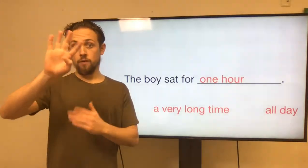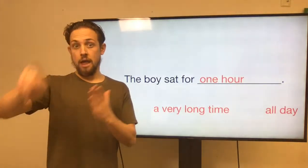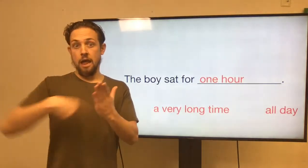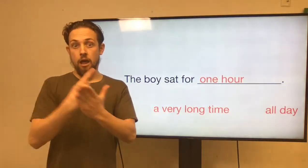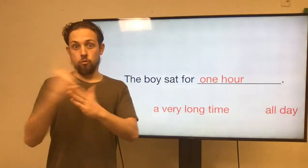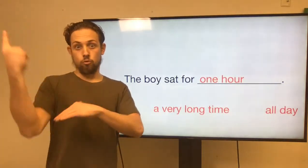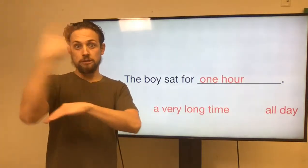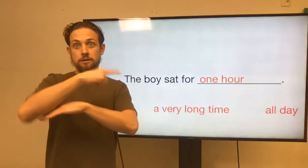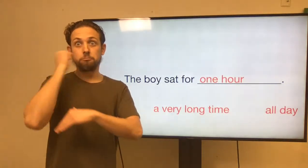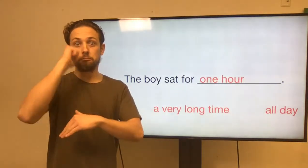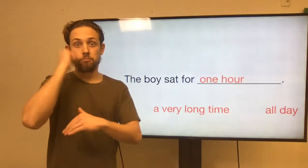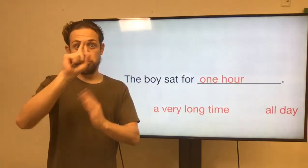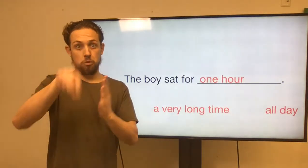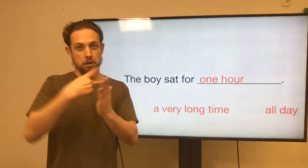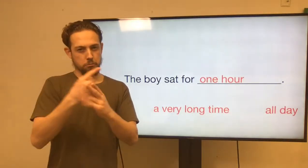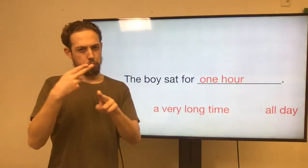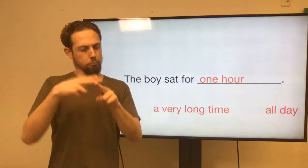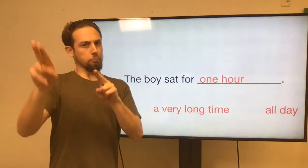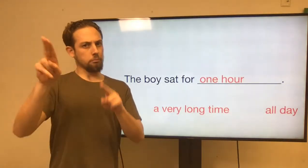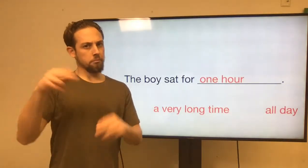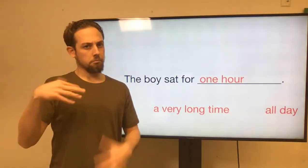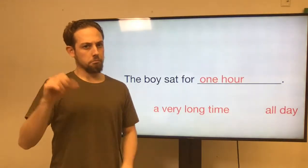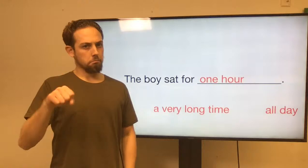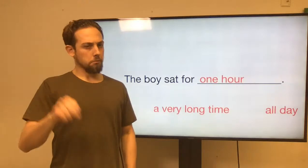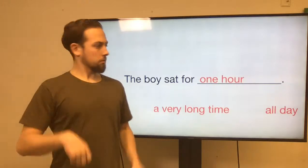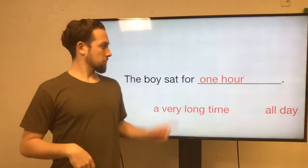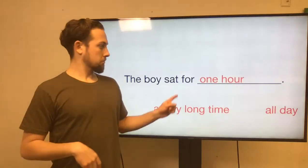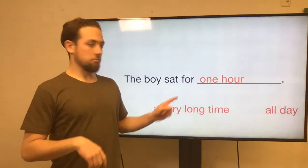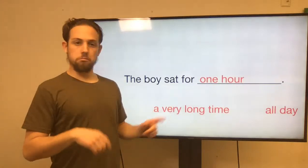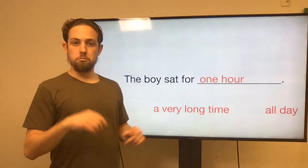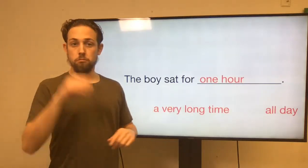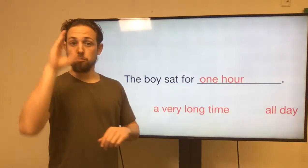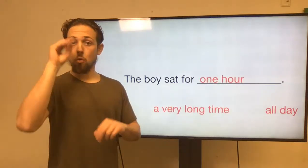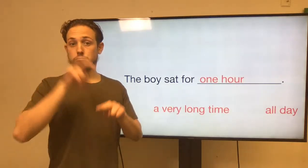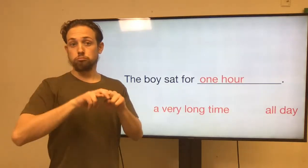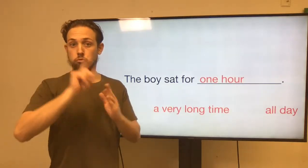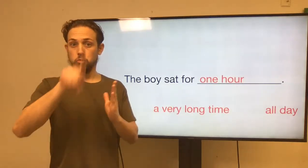It's pretty short. We've got 24 hours in a day, so 1 hour out of that isn't very long.